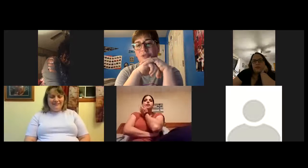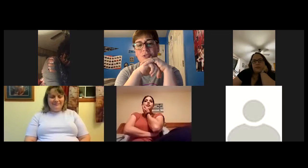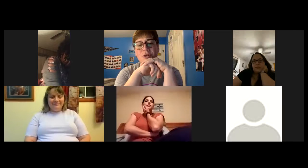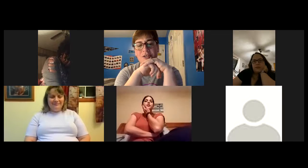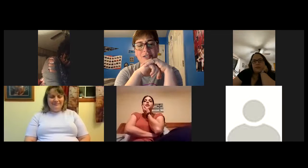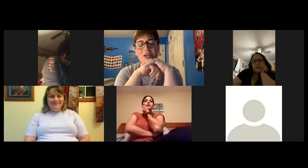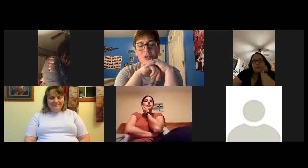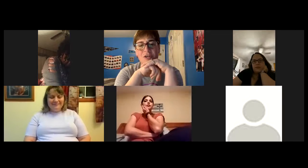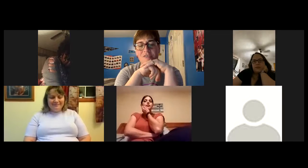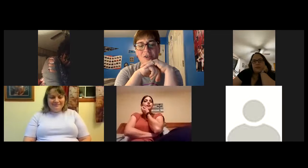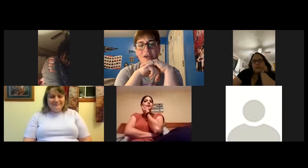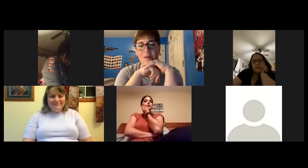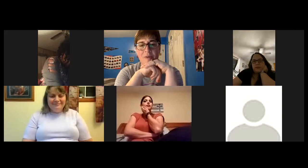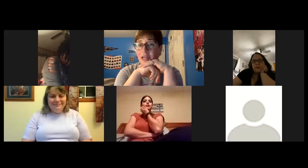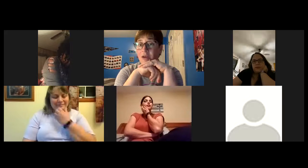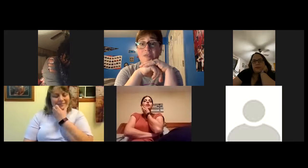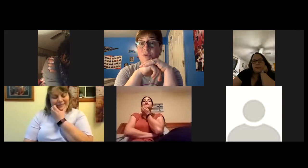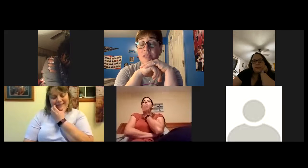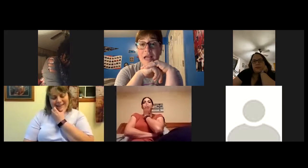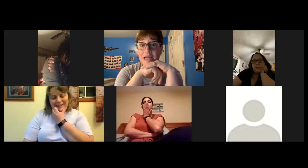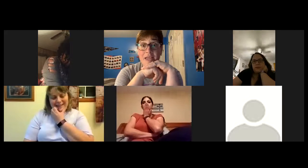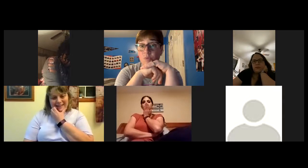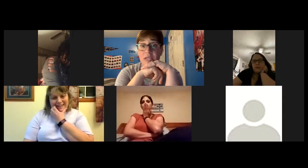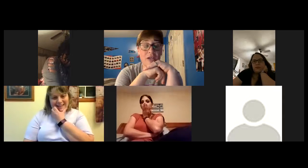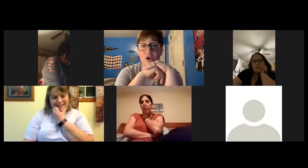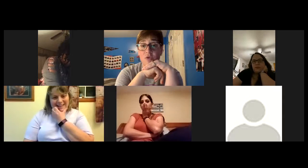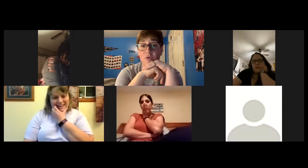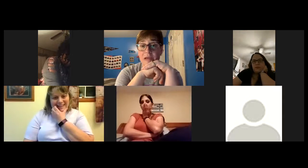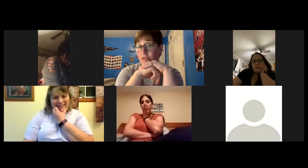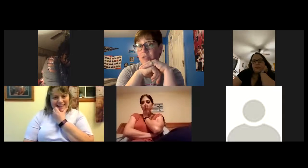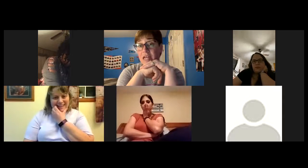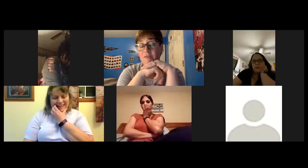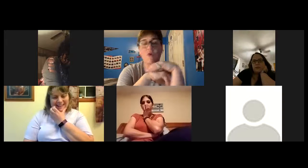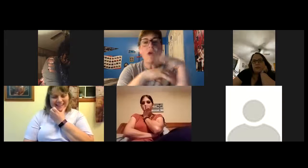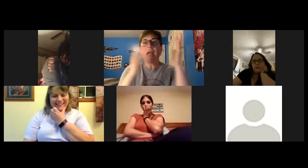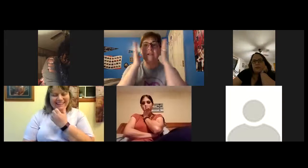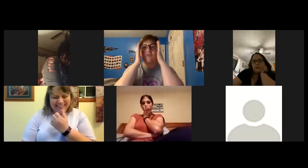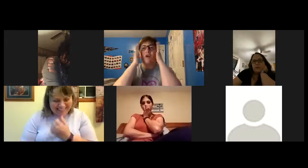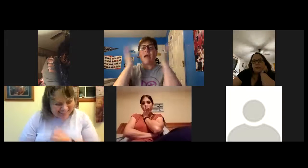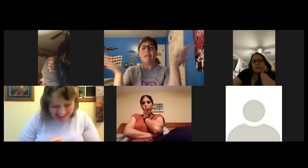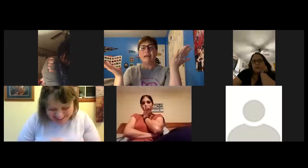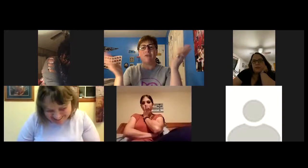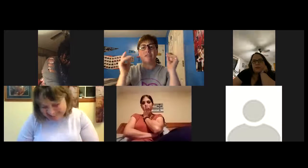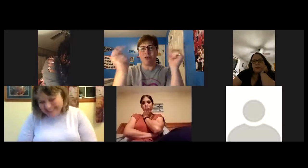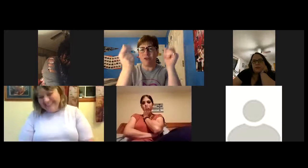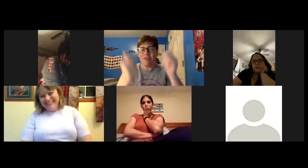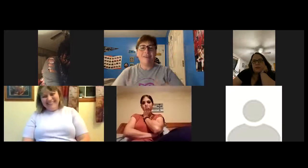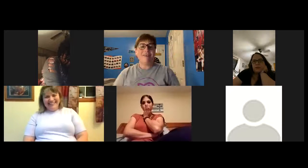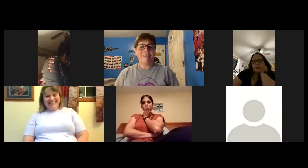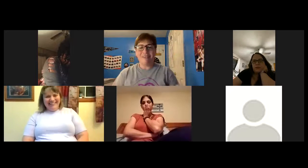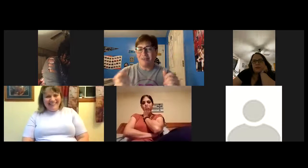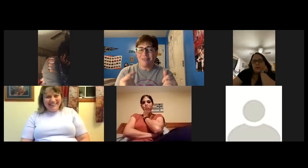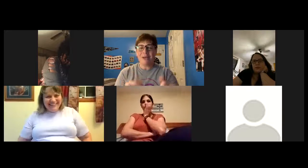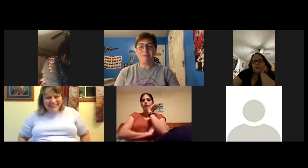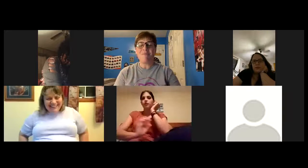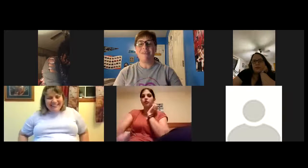get confused on trying to figure out. But now if you would like, we can go back through the alphabet, or I could throw out letters and y'all,